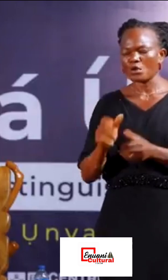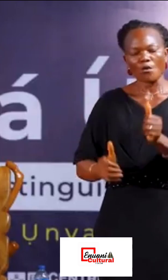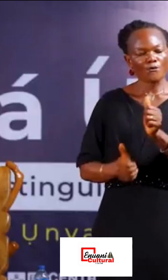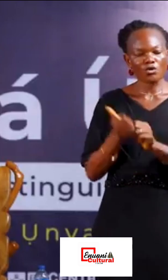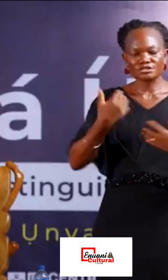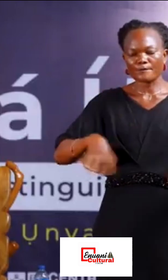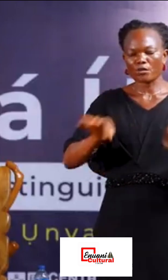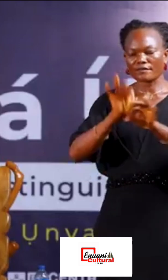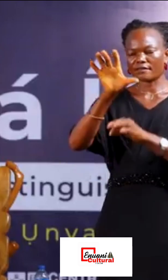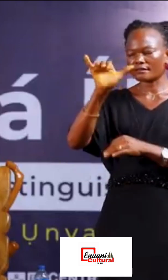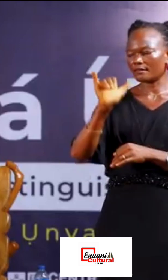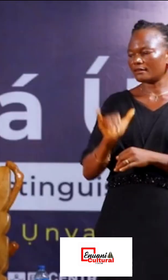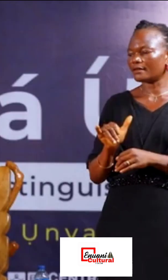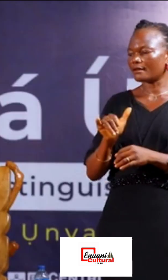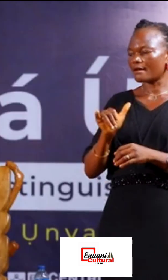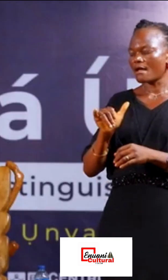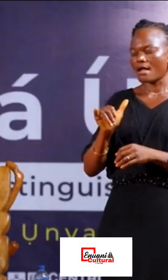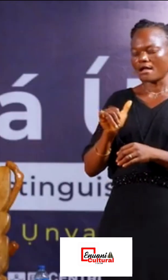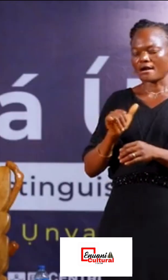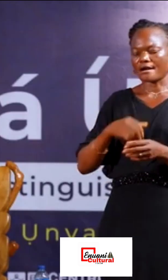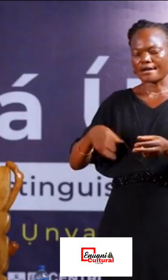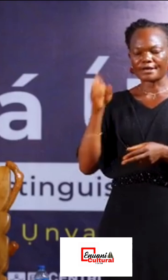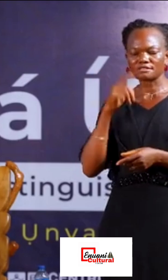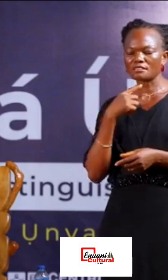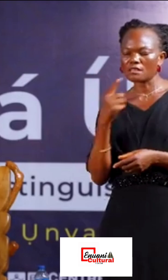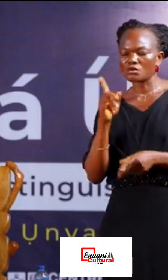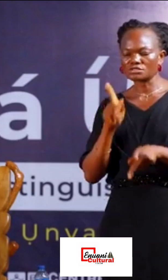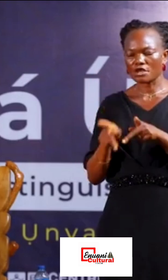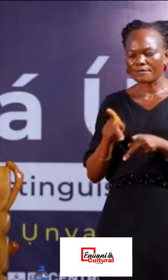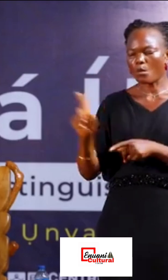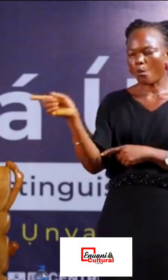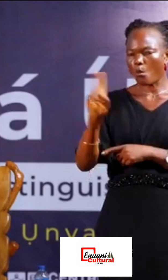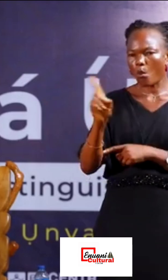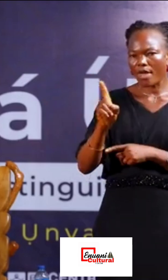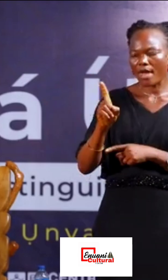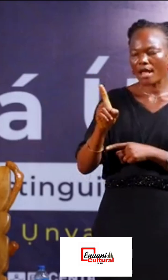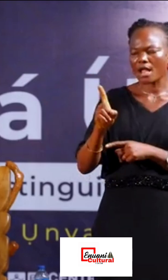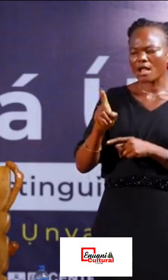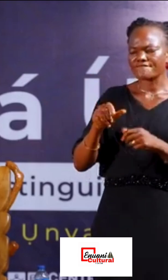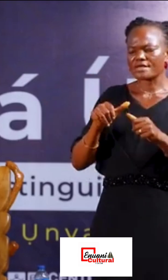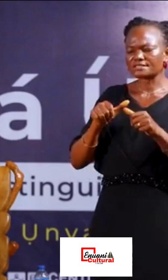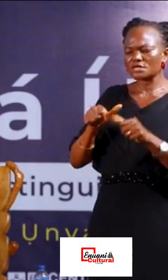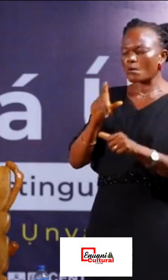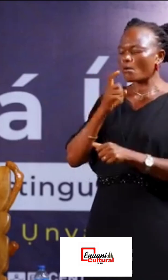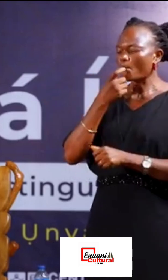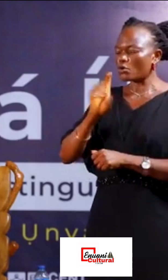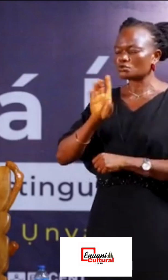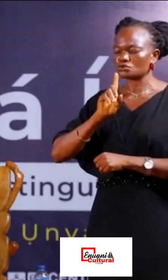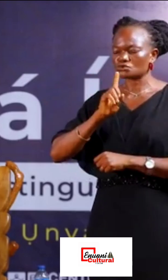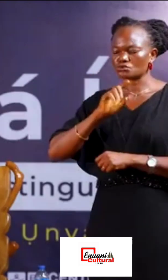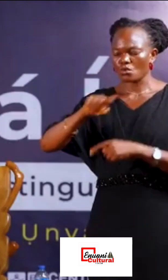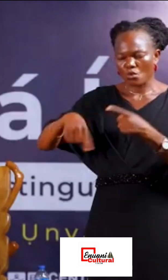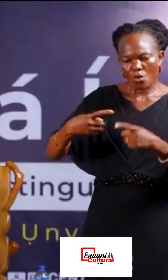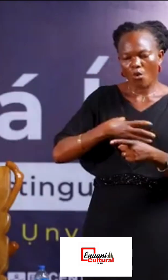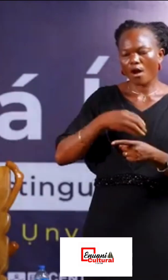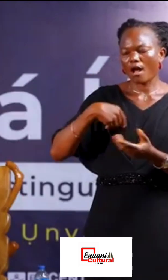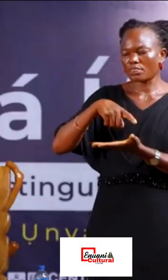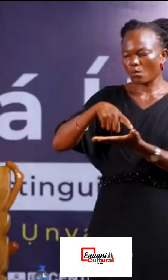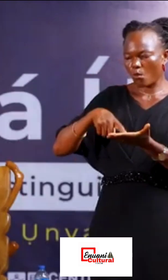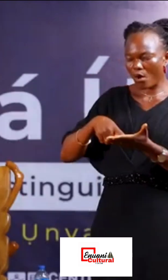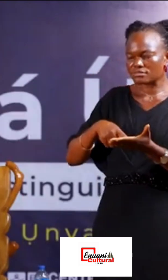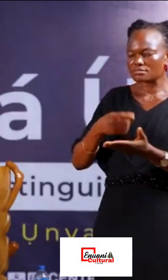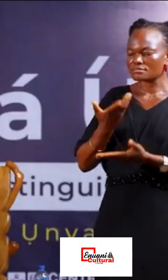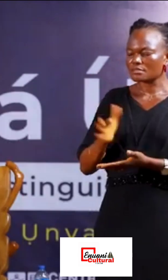Most importantly, history tells a people where they still must go and what